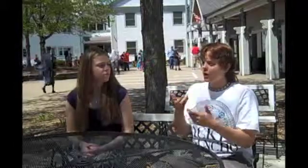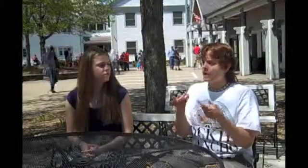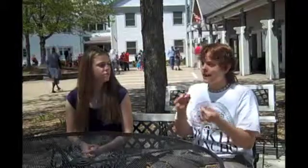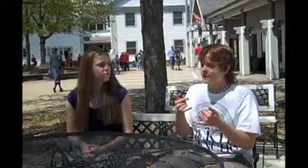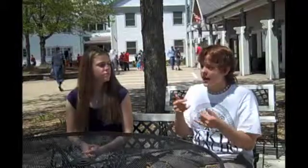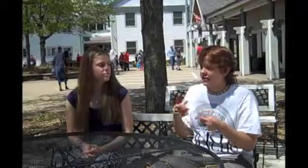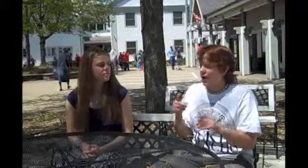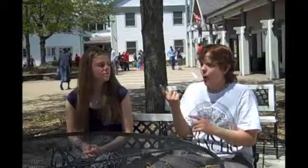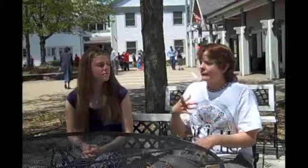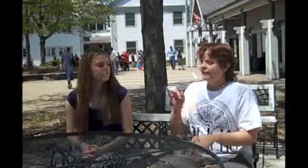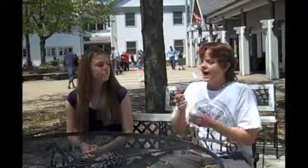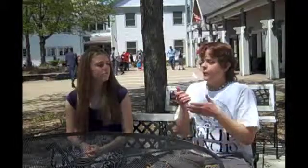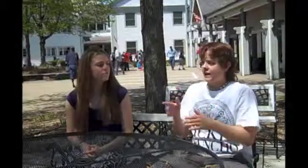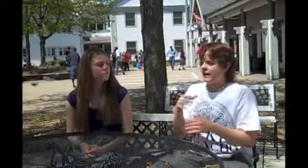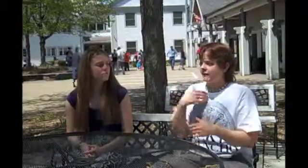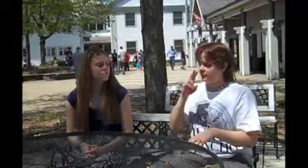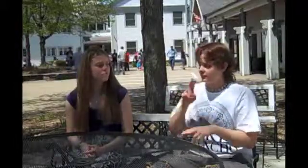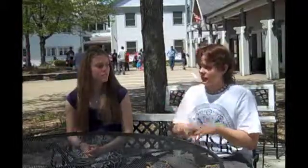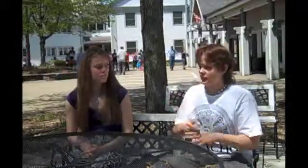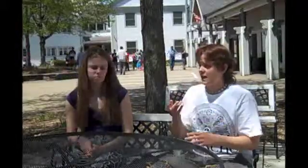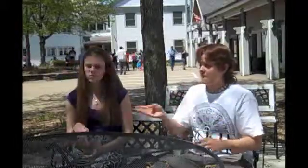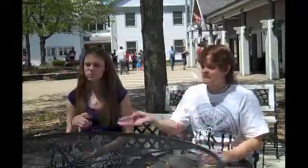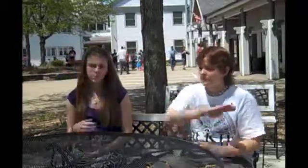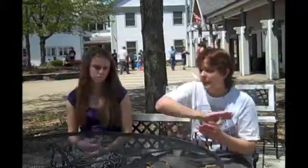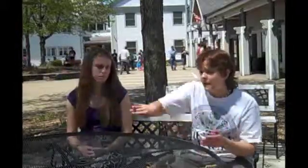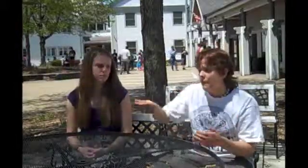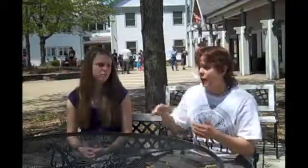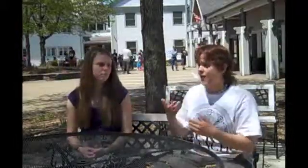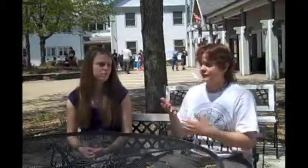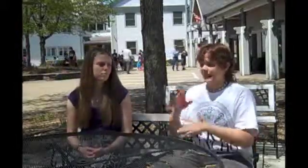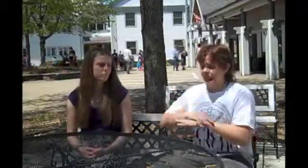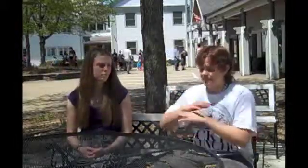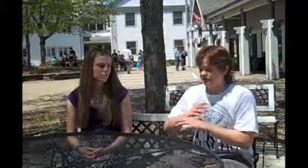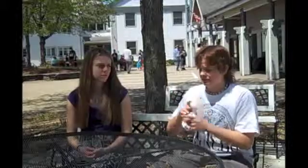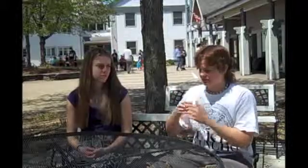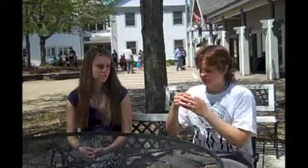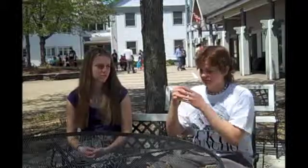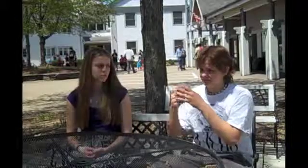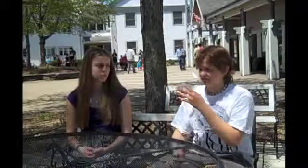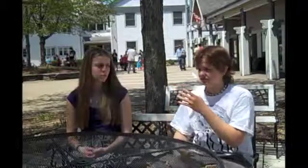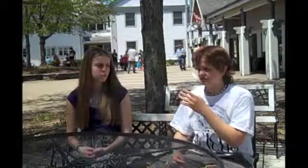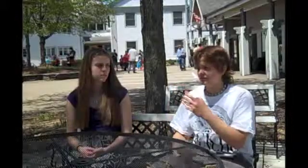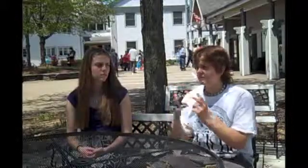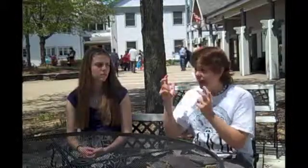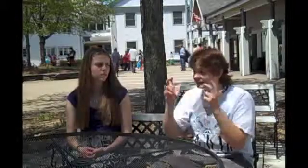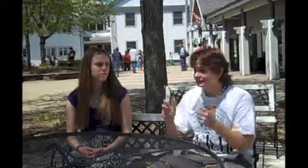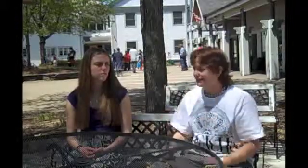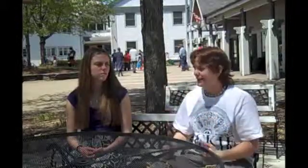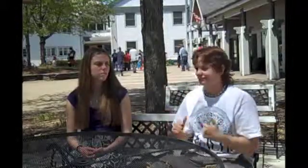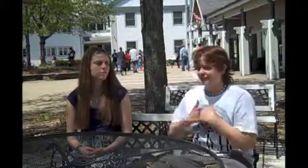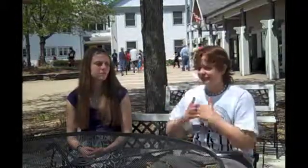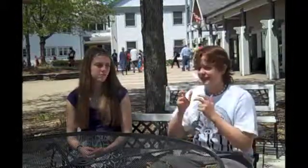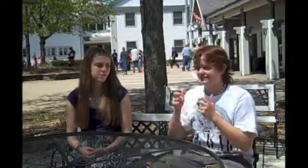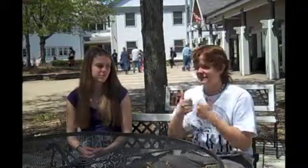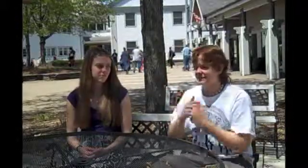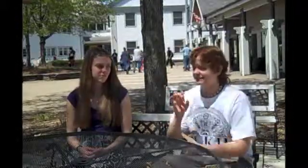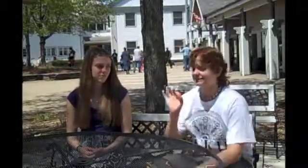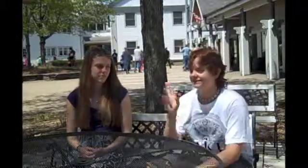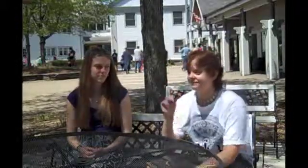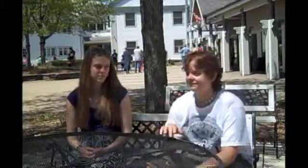Yeah, when we got there, I realized that the playground they have is really not very sufficient, but they really make do with what they have. They play ping pong